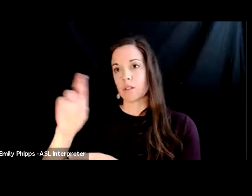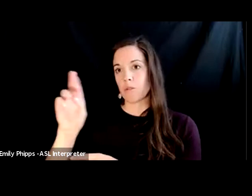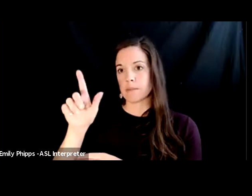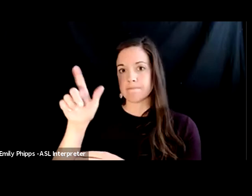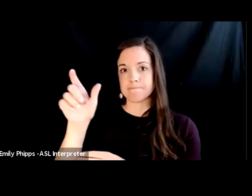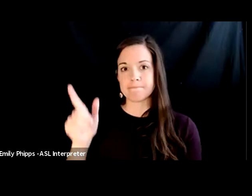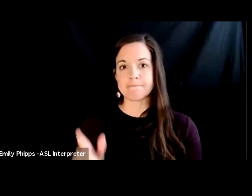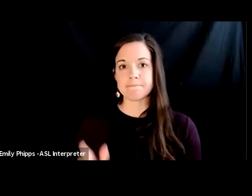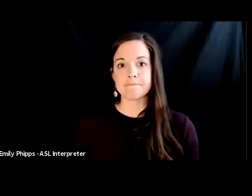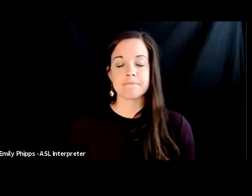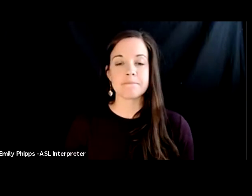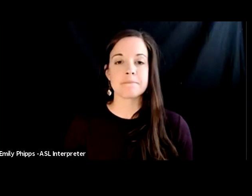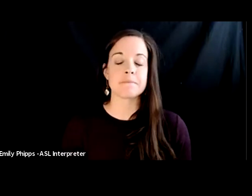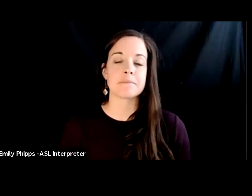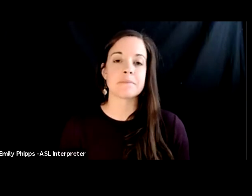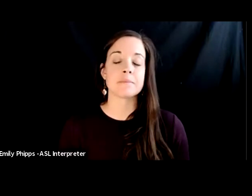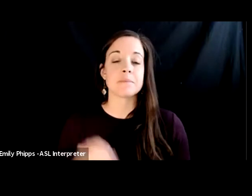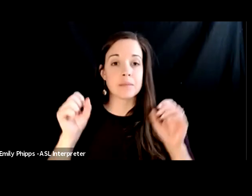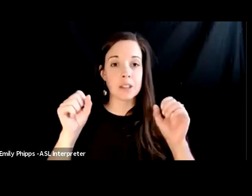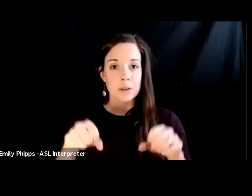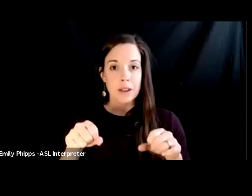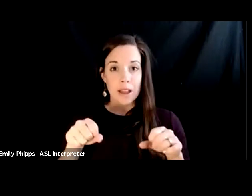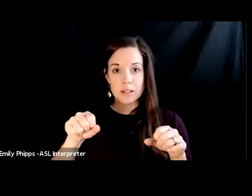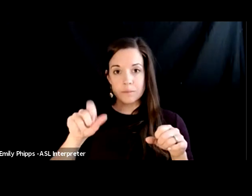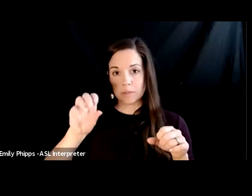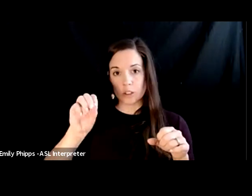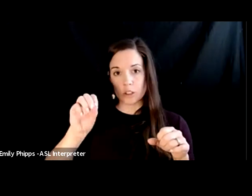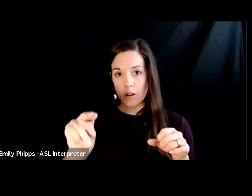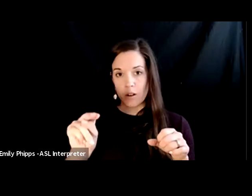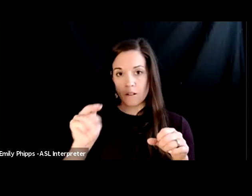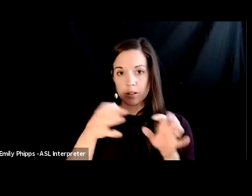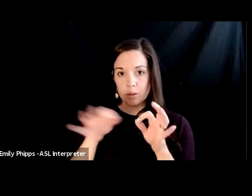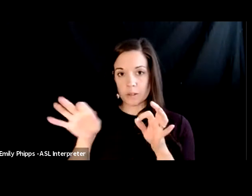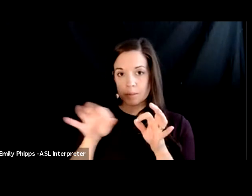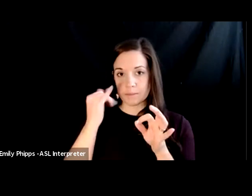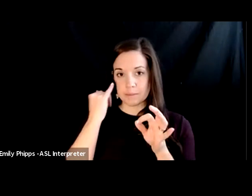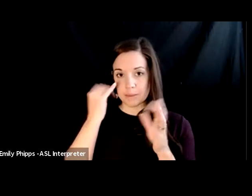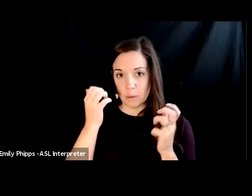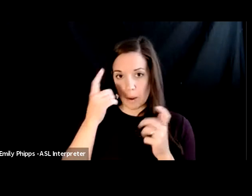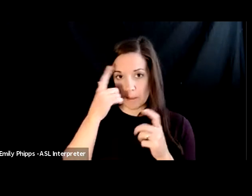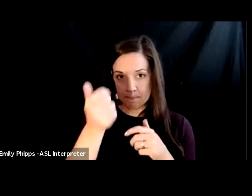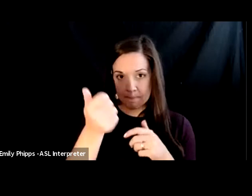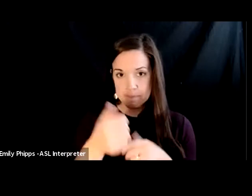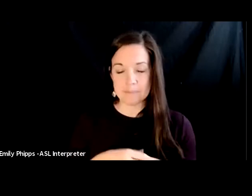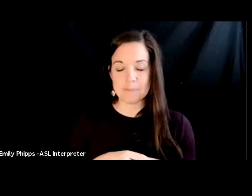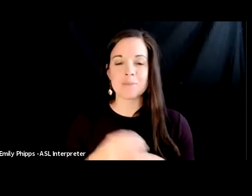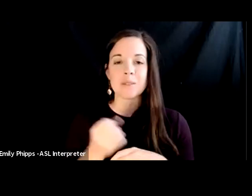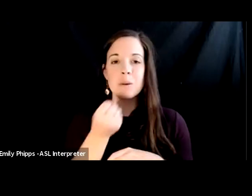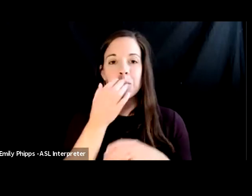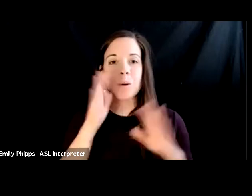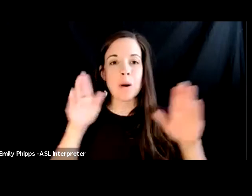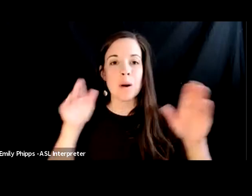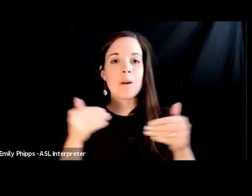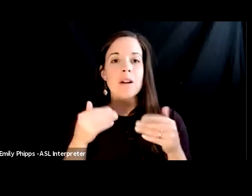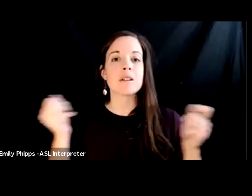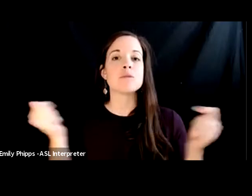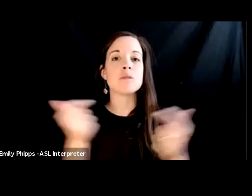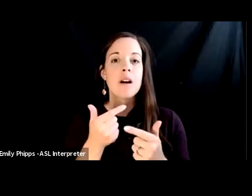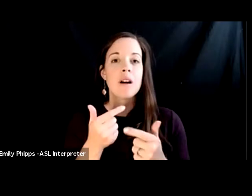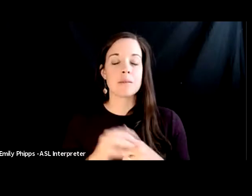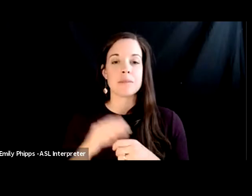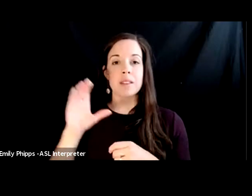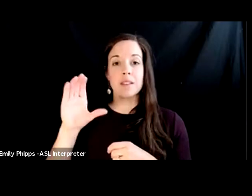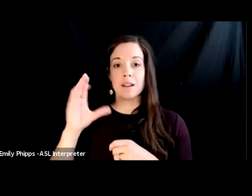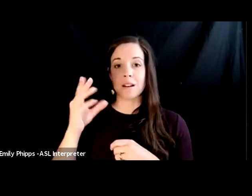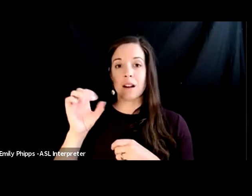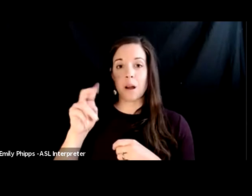window. You can enable the closed captioning if you like. A very warm welcome to all. The Common Hour